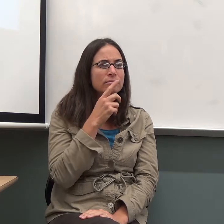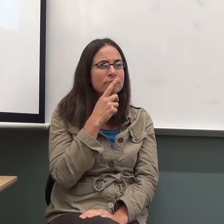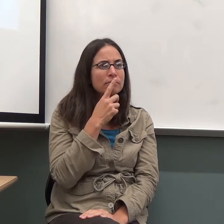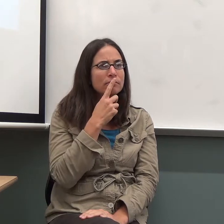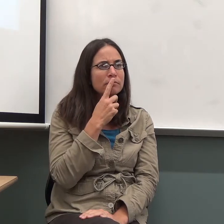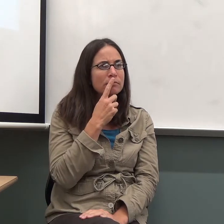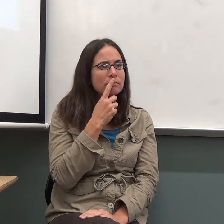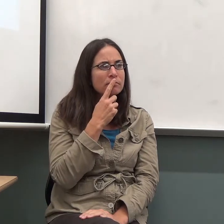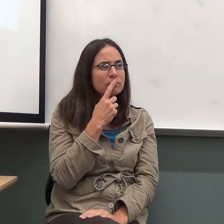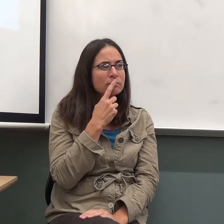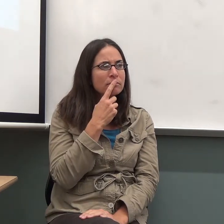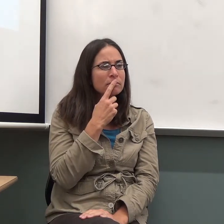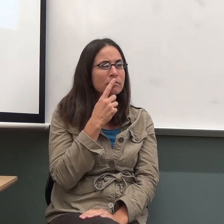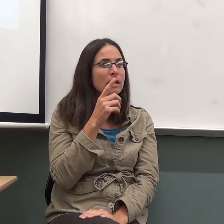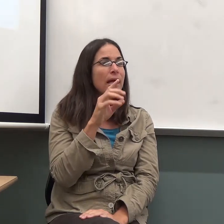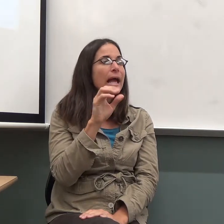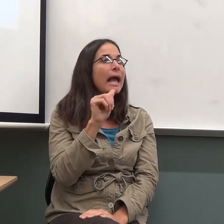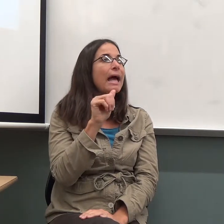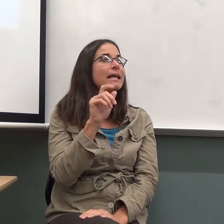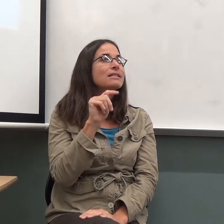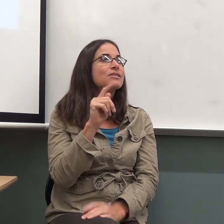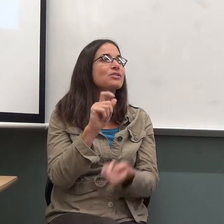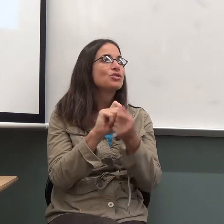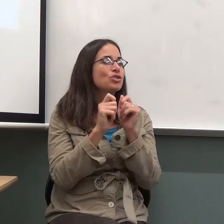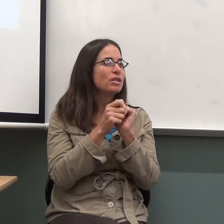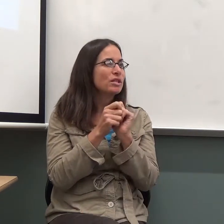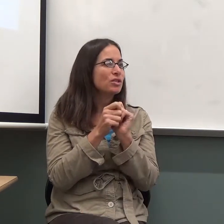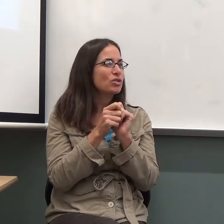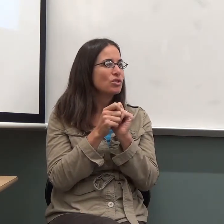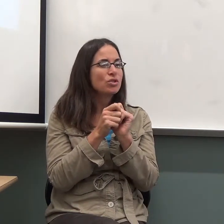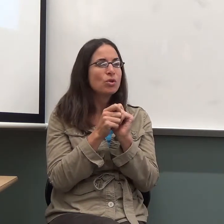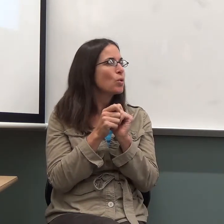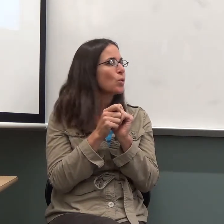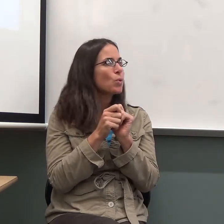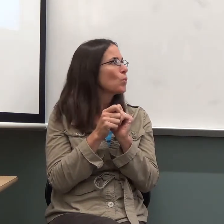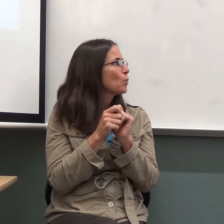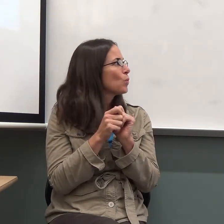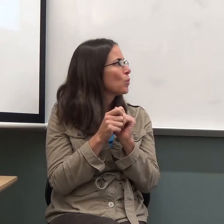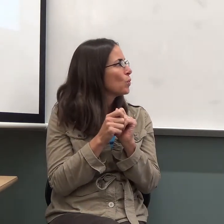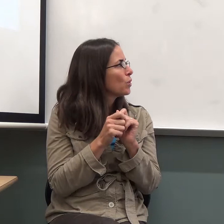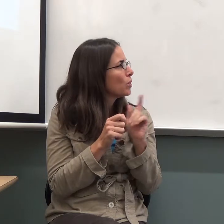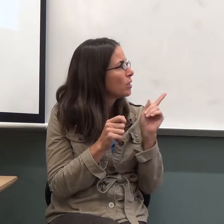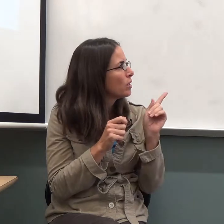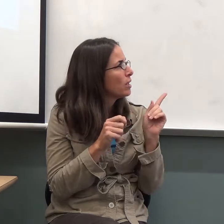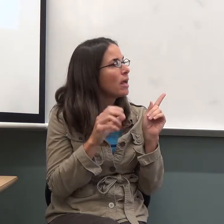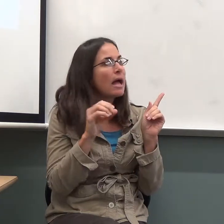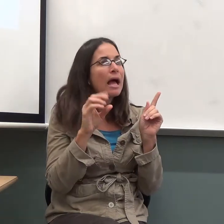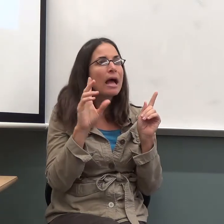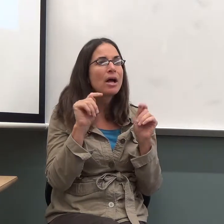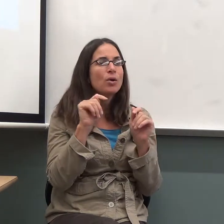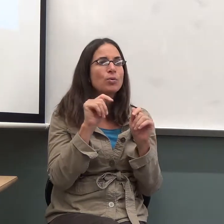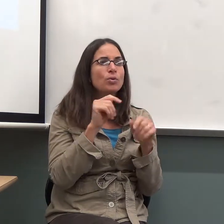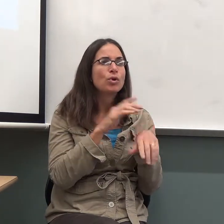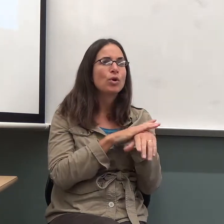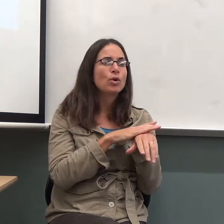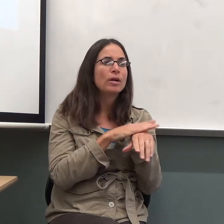You can give it out at Halloween, a date. Nope, because we never put two prepositions together in a sentence.